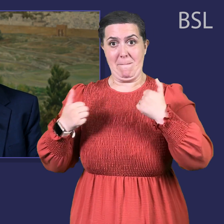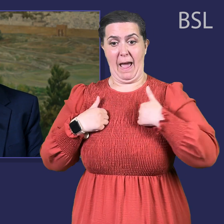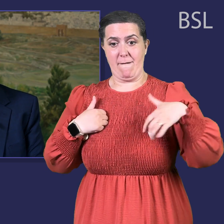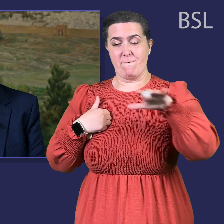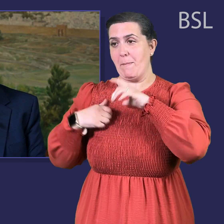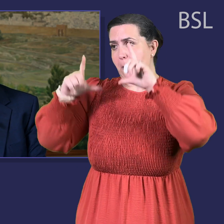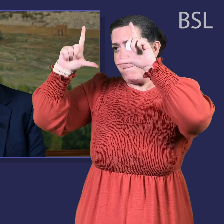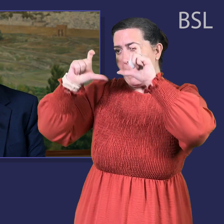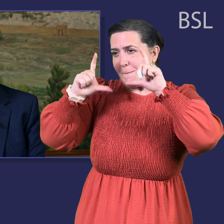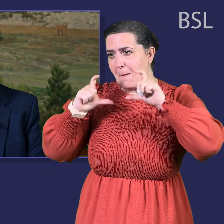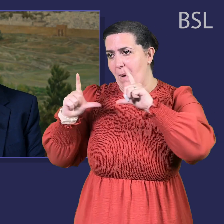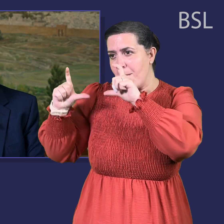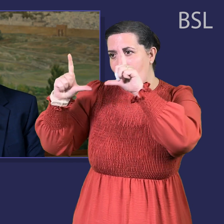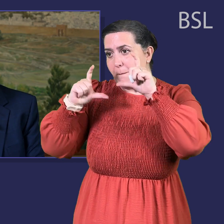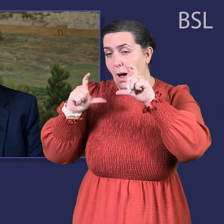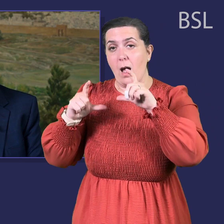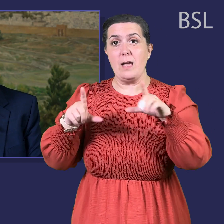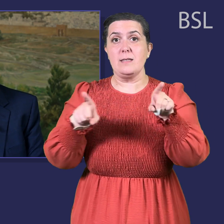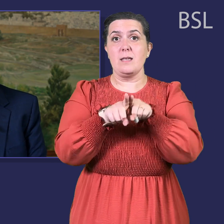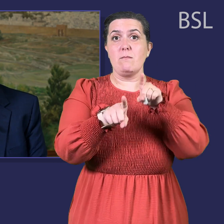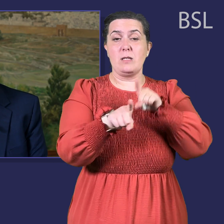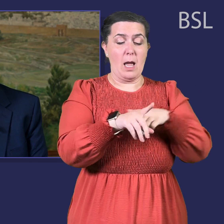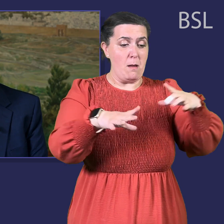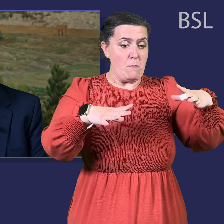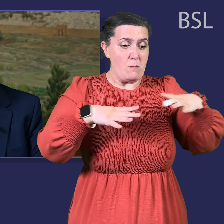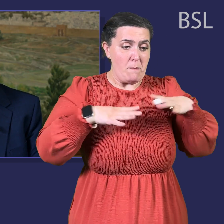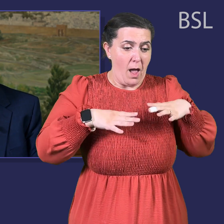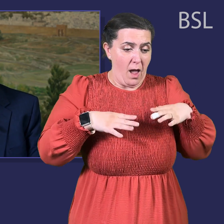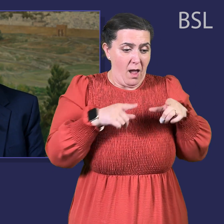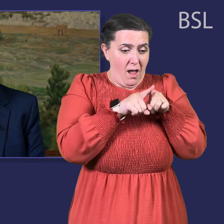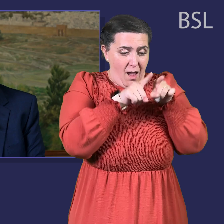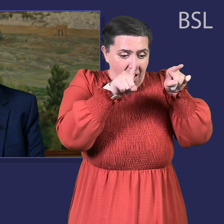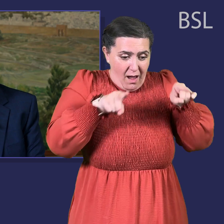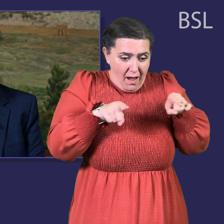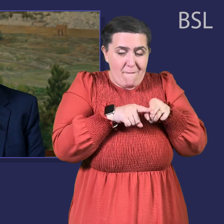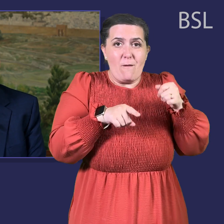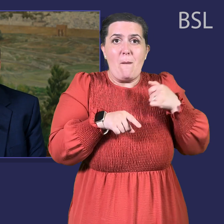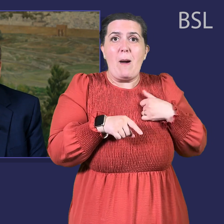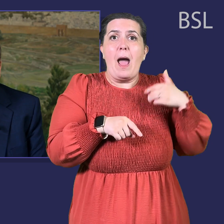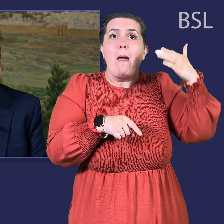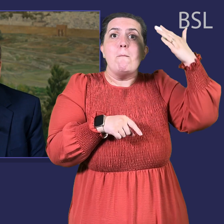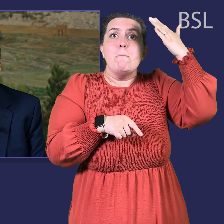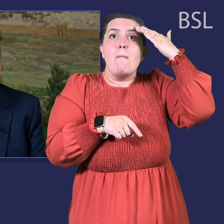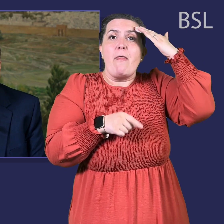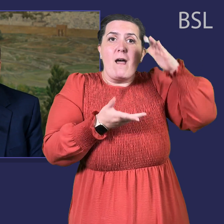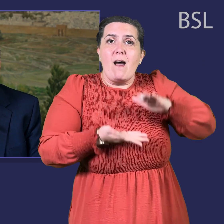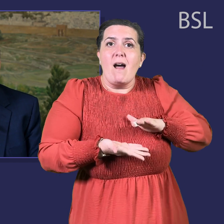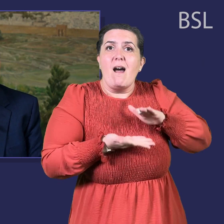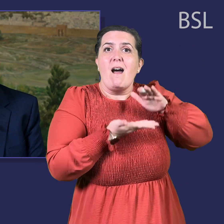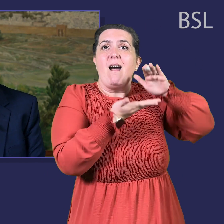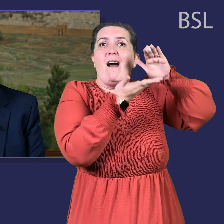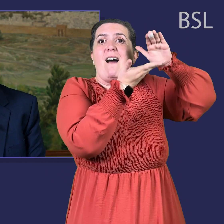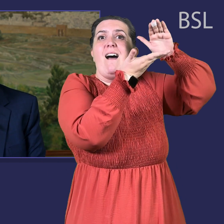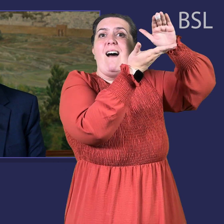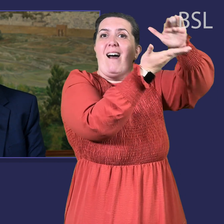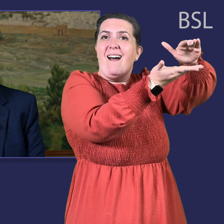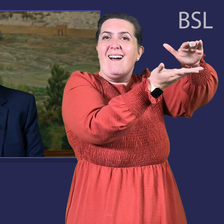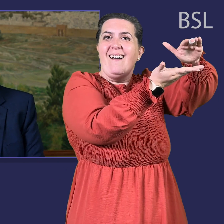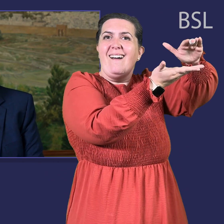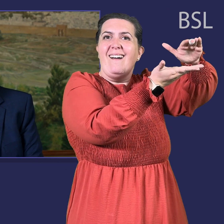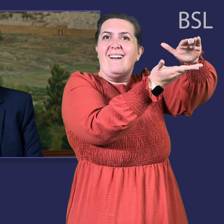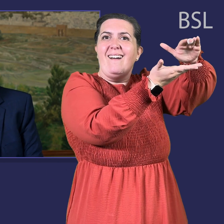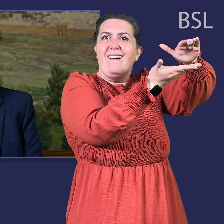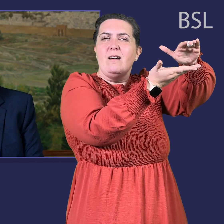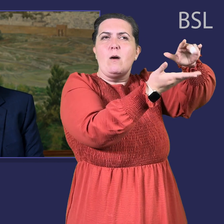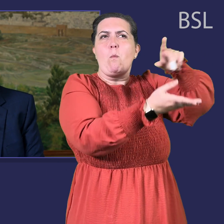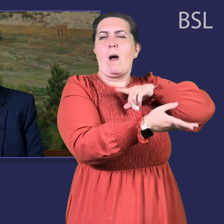who not only took a dozen photos for us, but also prepared and delivered a second set to my